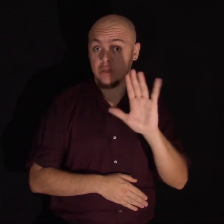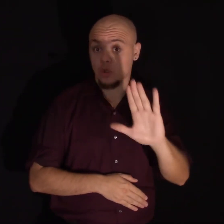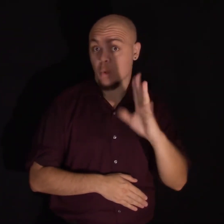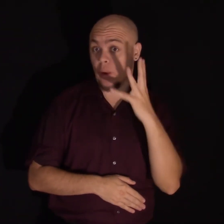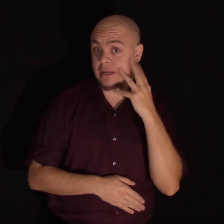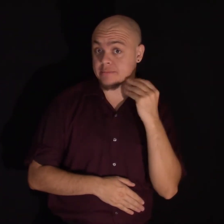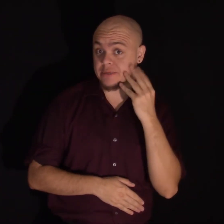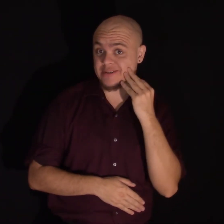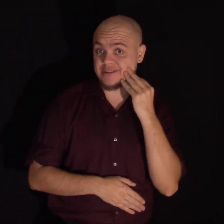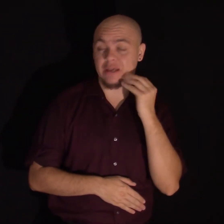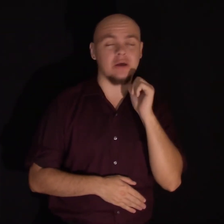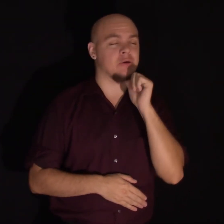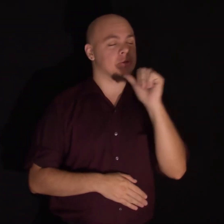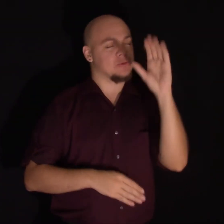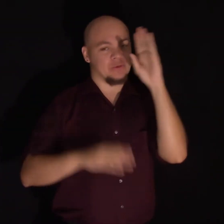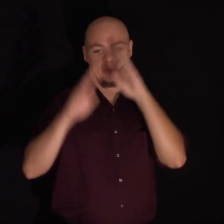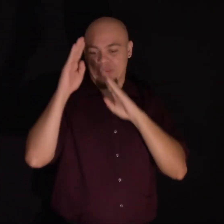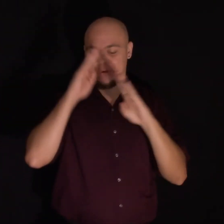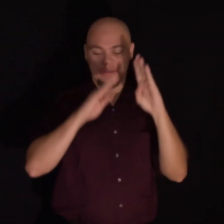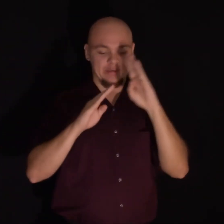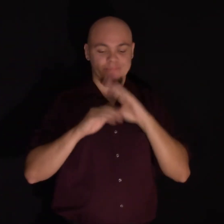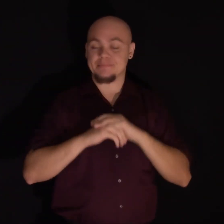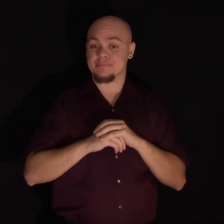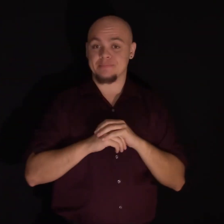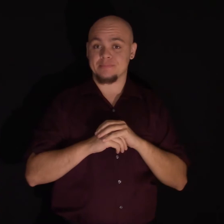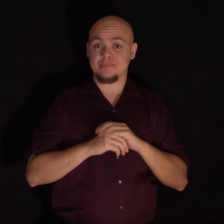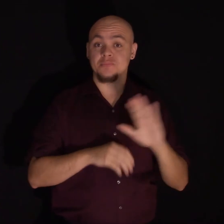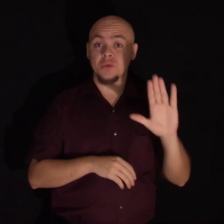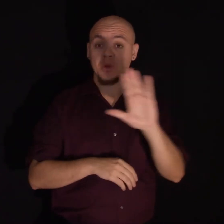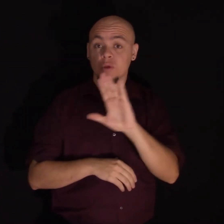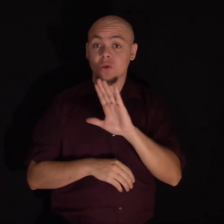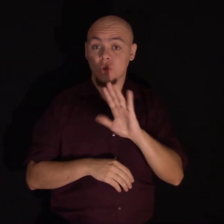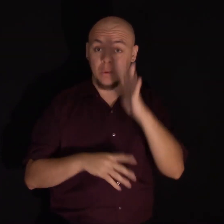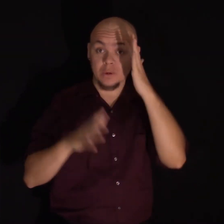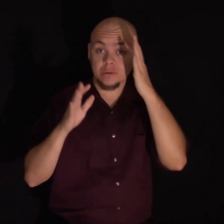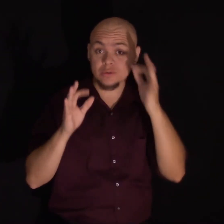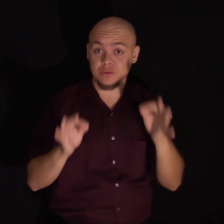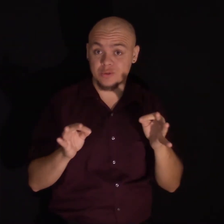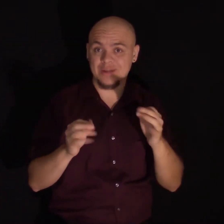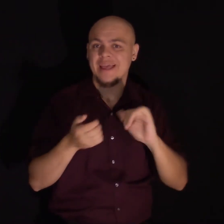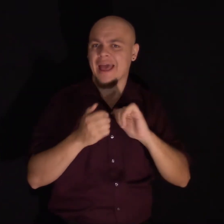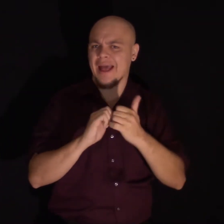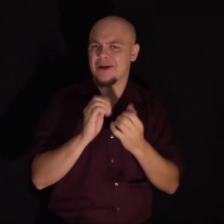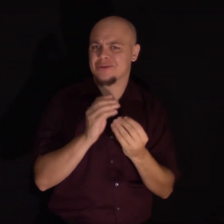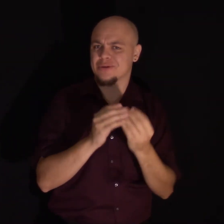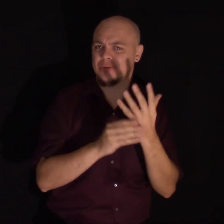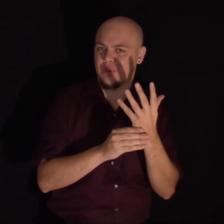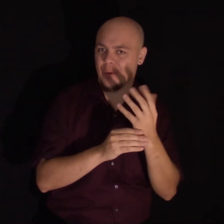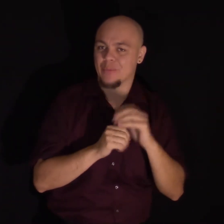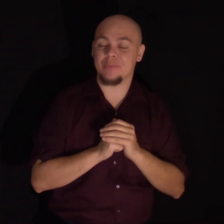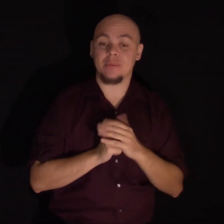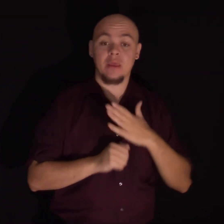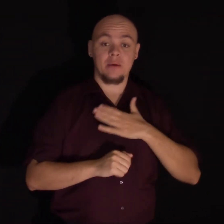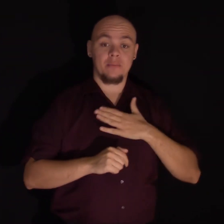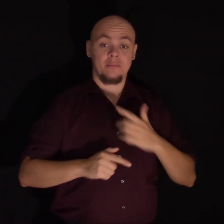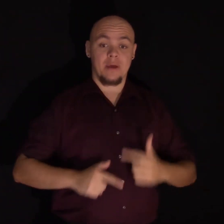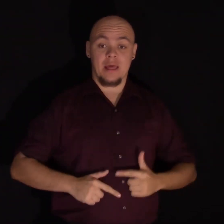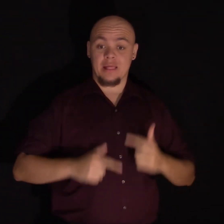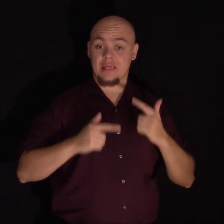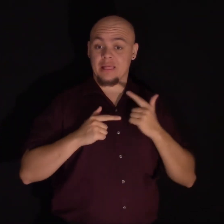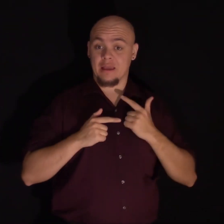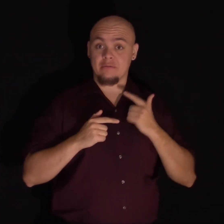sweat. I want to talk to you about the choice you have to grow outside of your comfort zone. See, I spent the majority of my adult